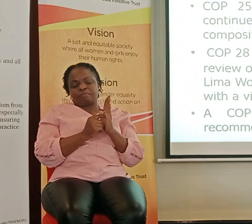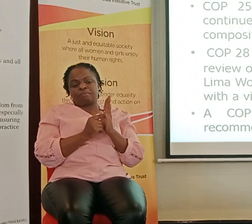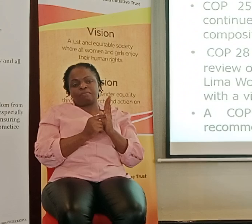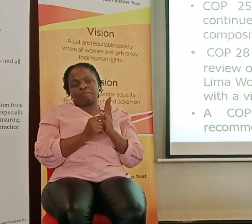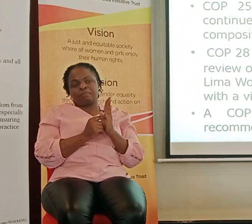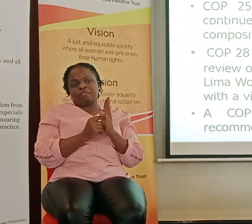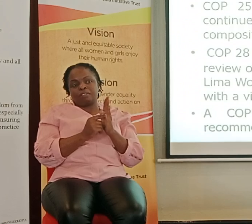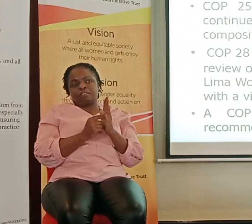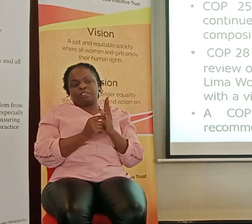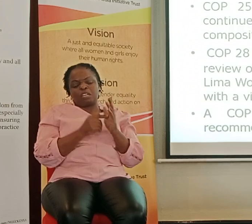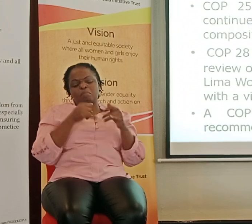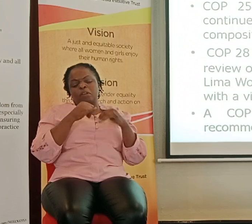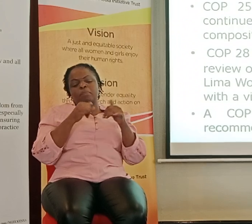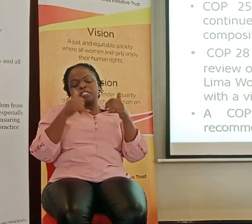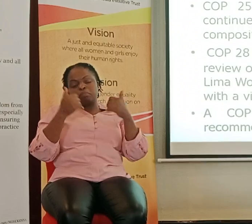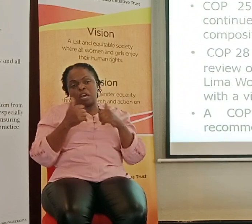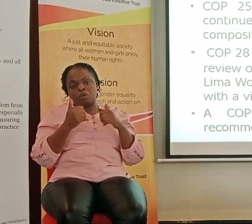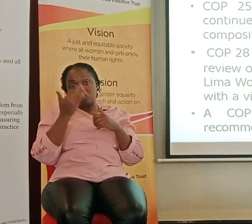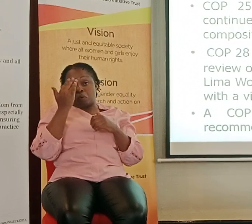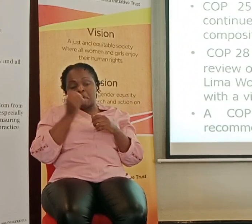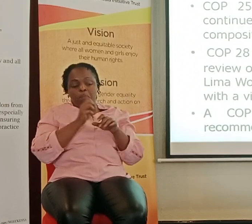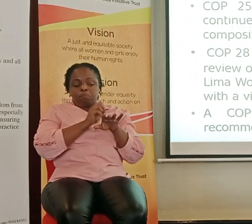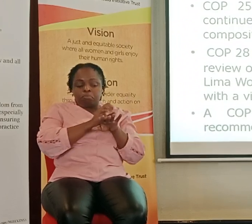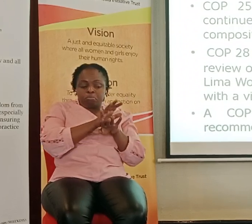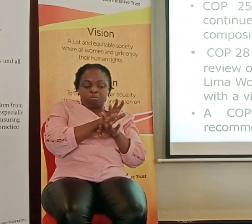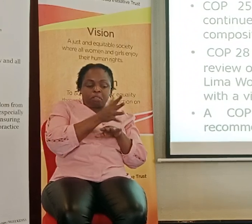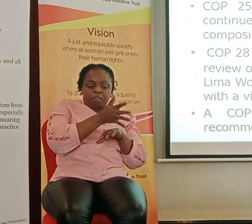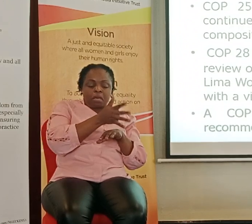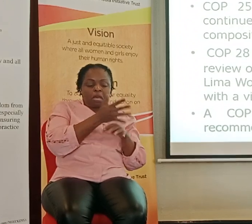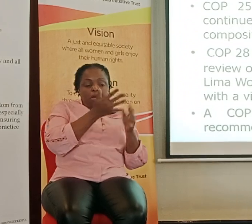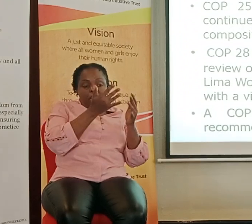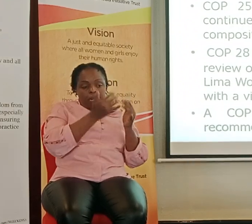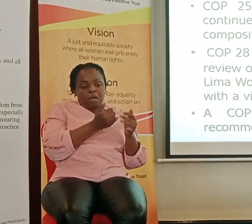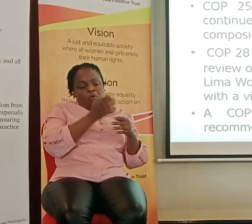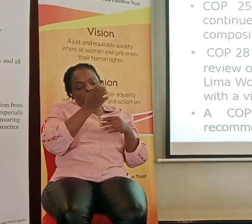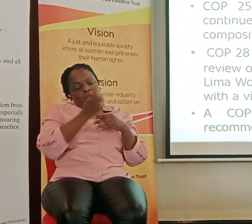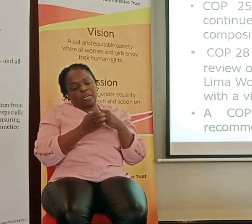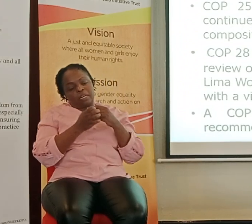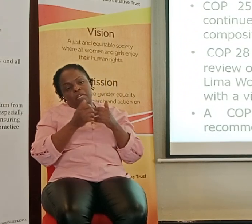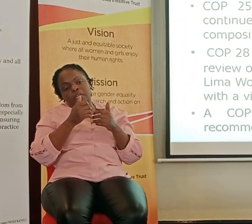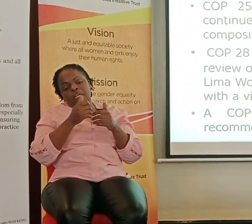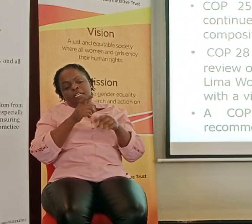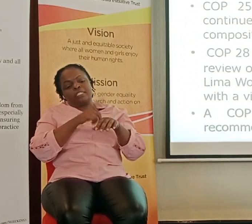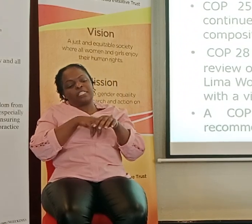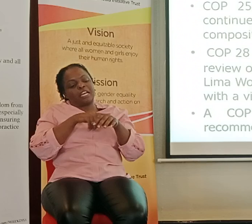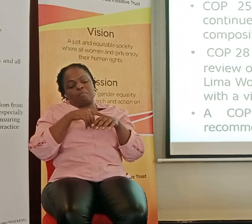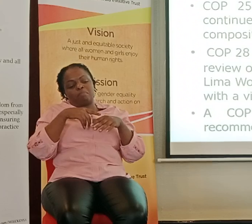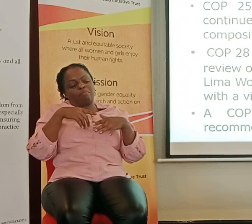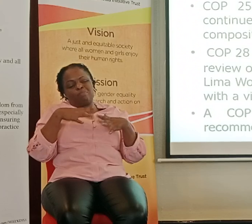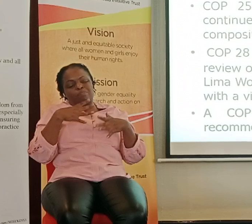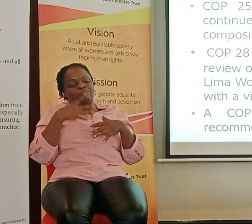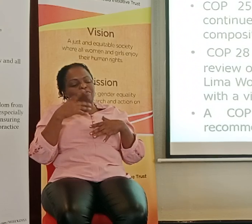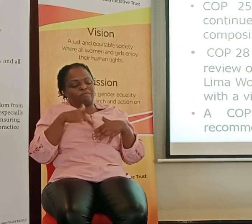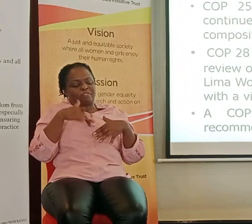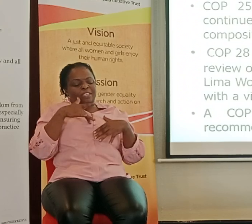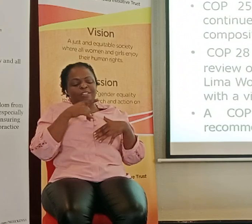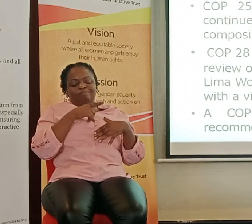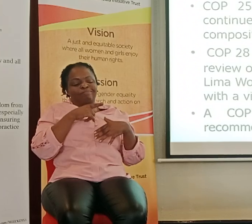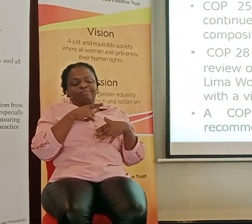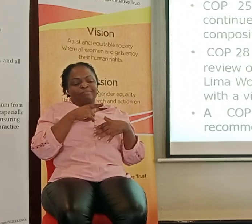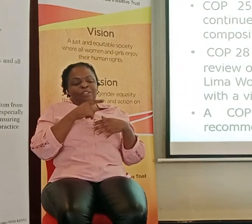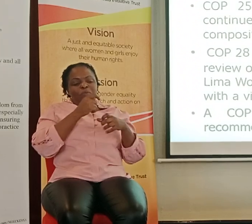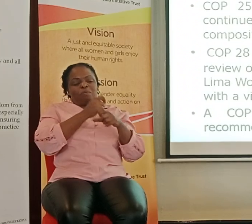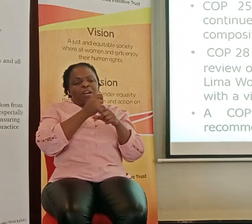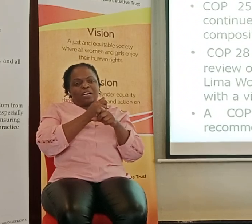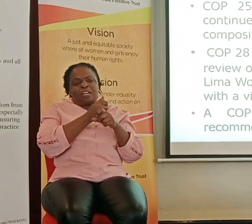activities because of the challenges of COVID. And then now it's ending when many parties feel like they had really not